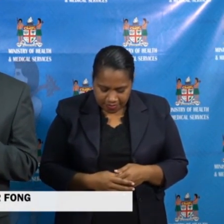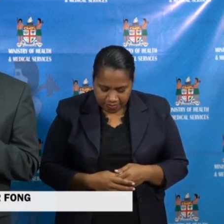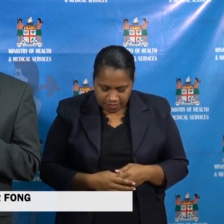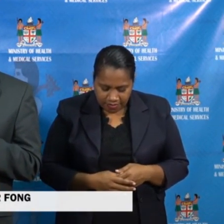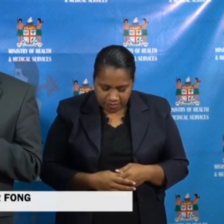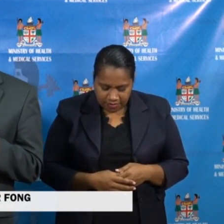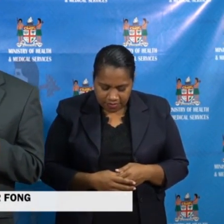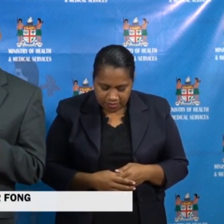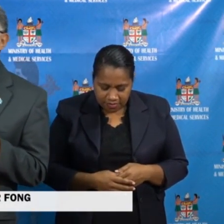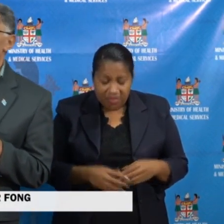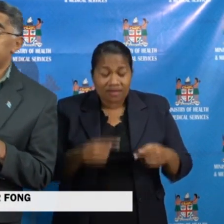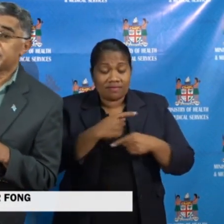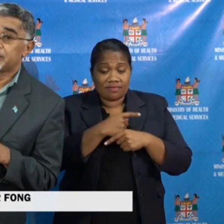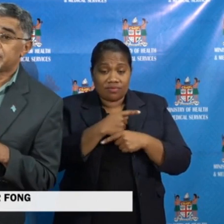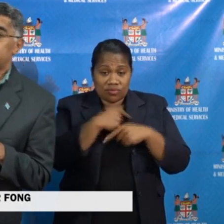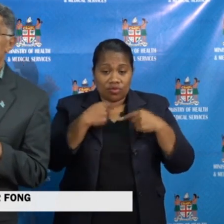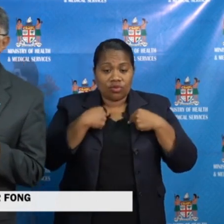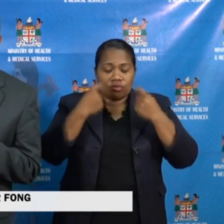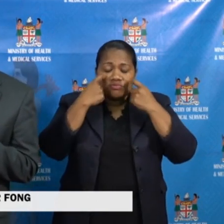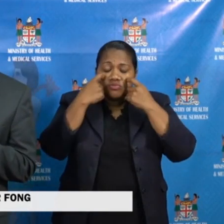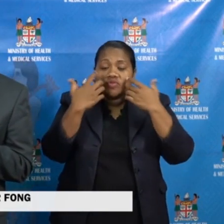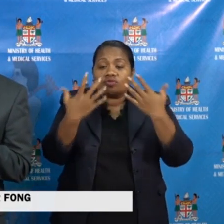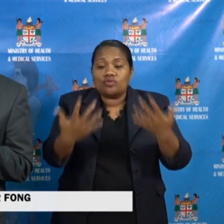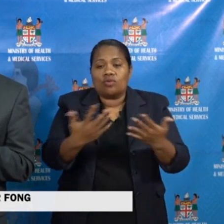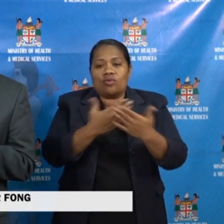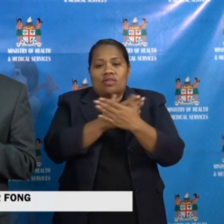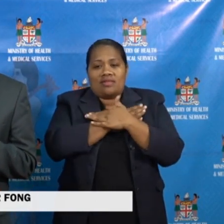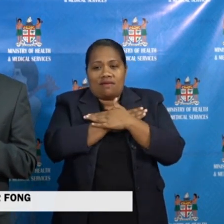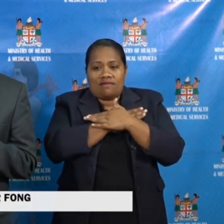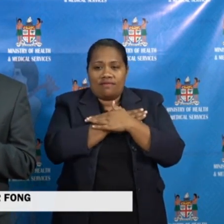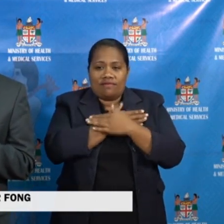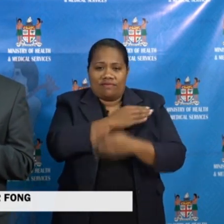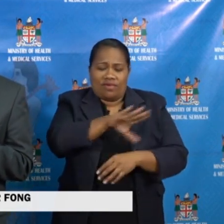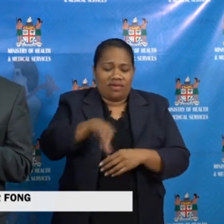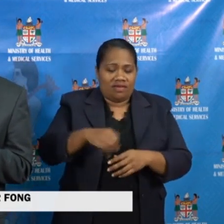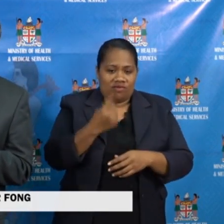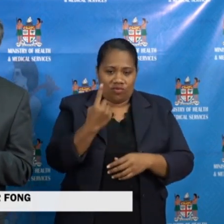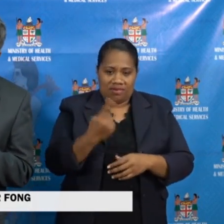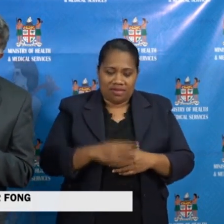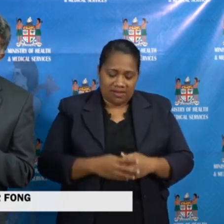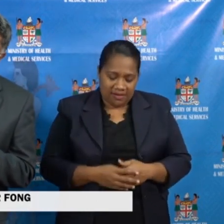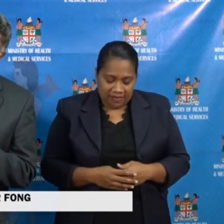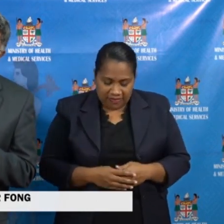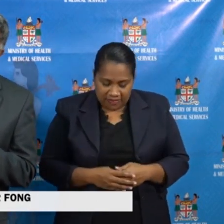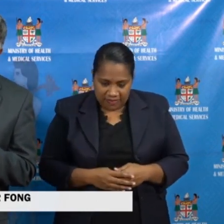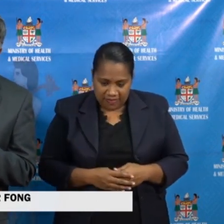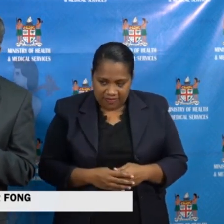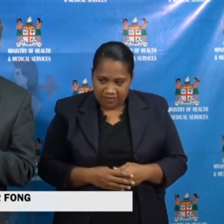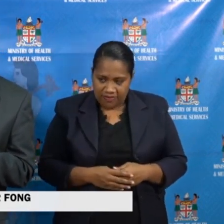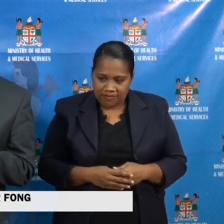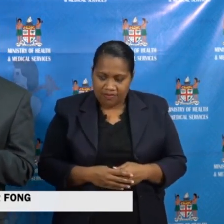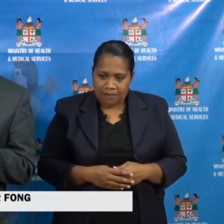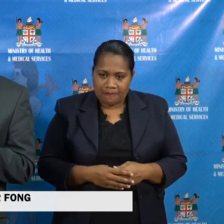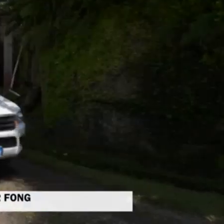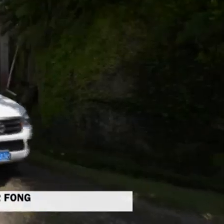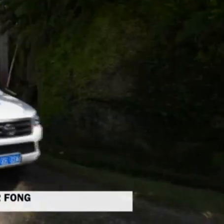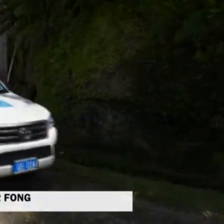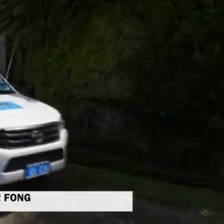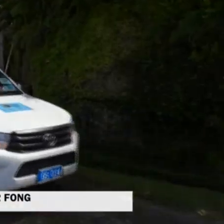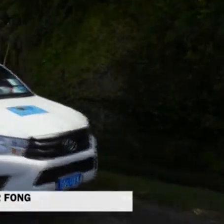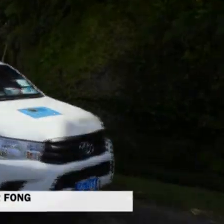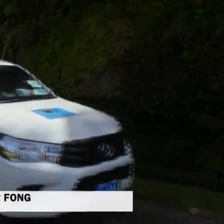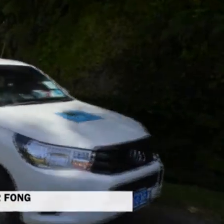at least demonstrate love for everybody and not be this stupid.